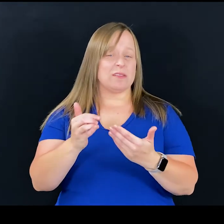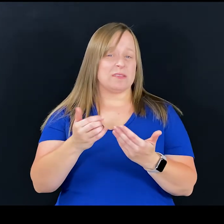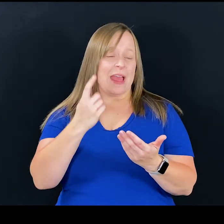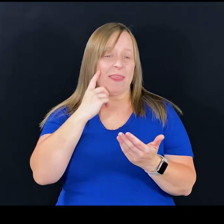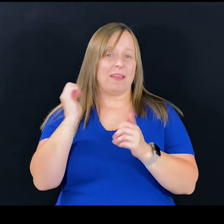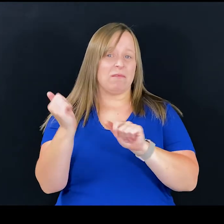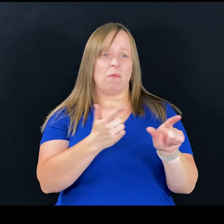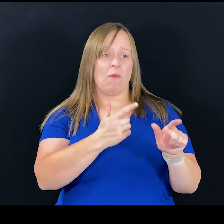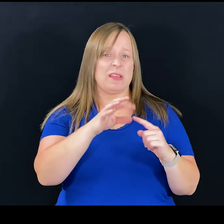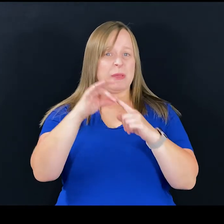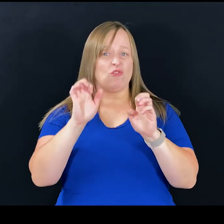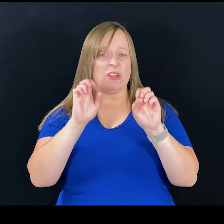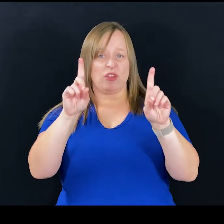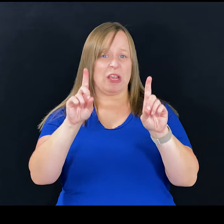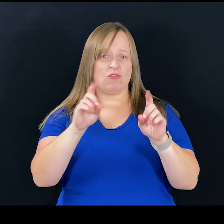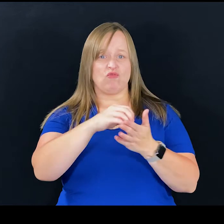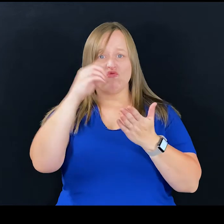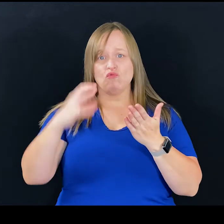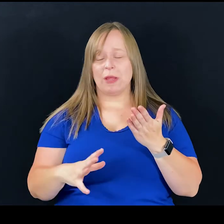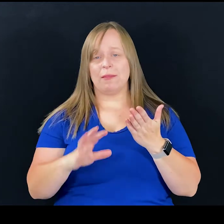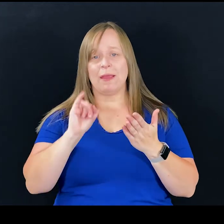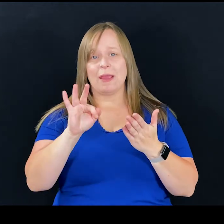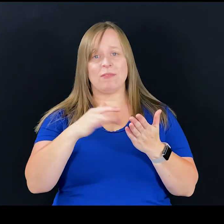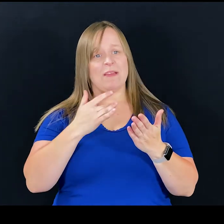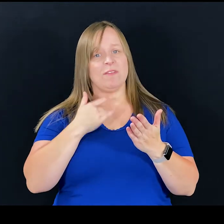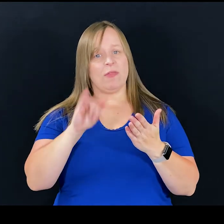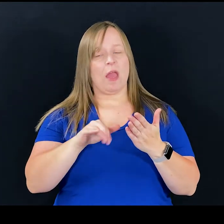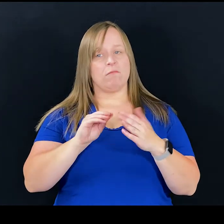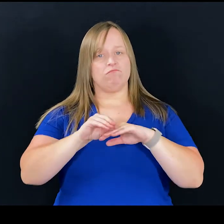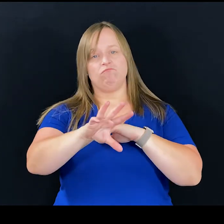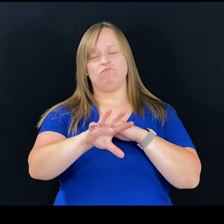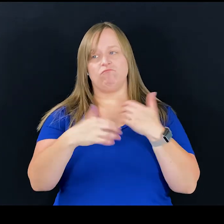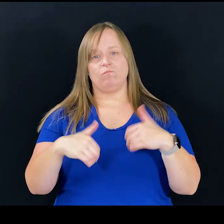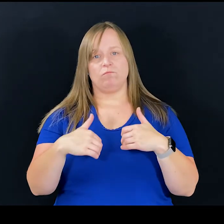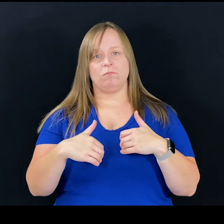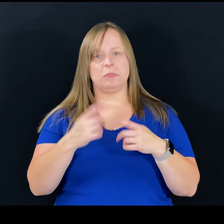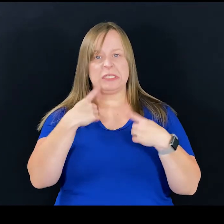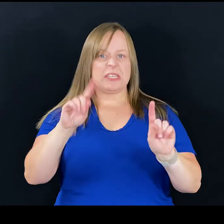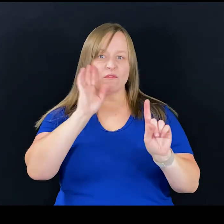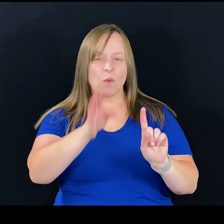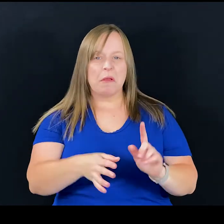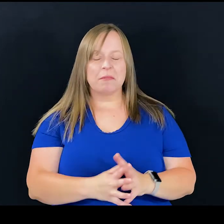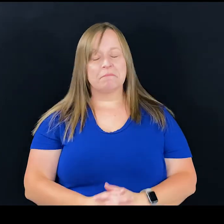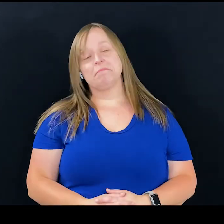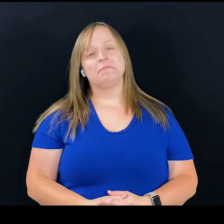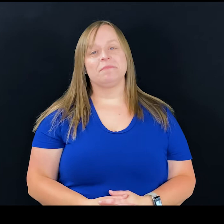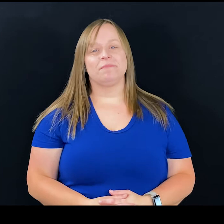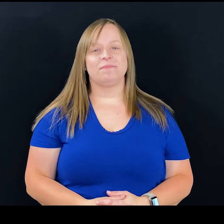part of the process. I would think that any special education student, if they can feel that, is going to be